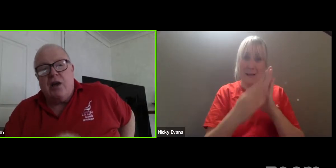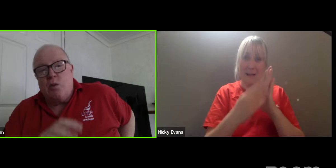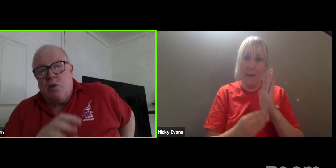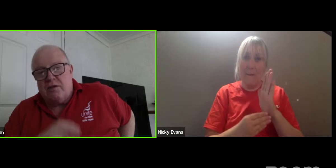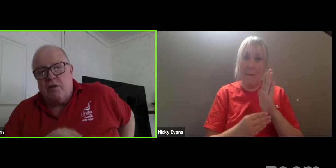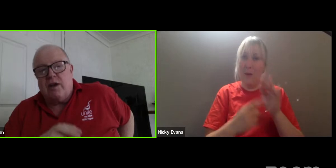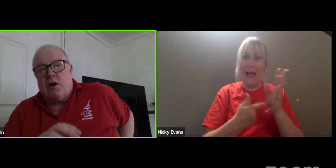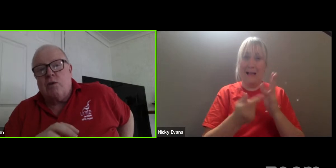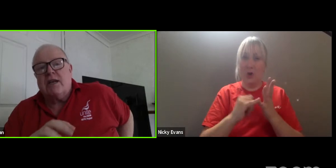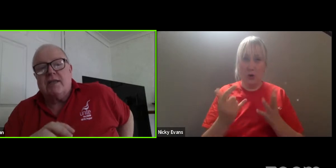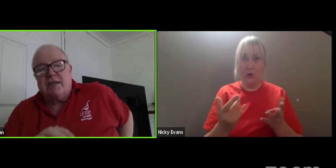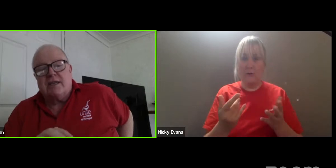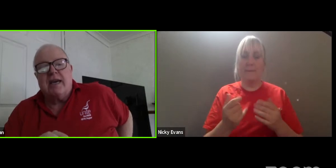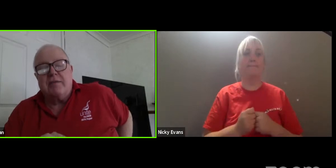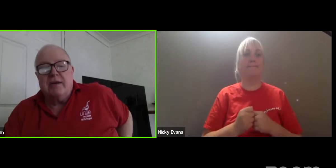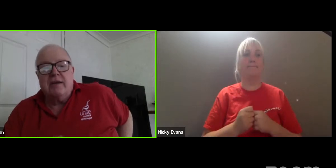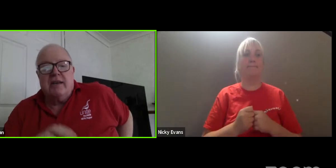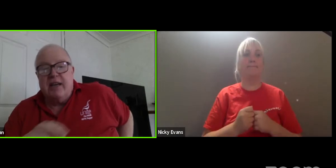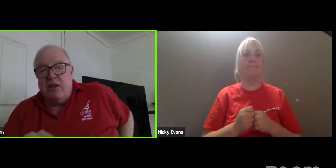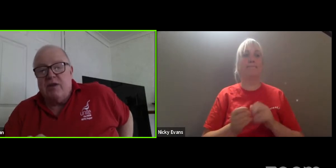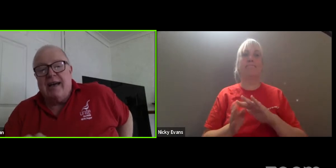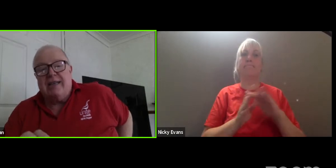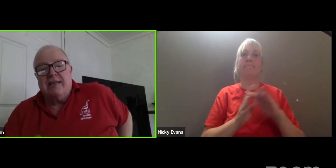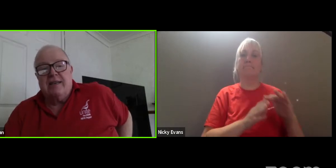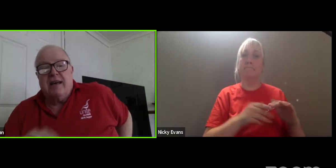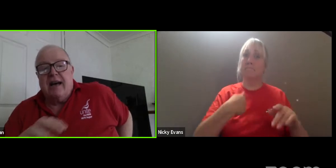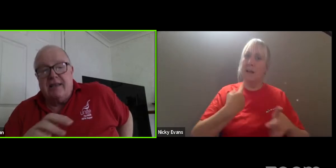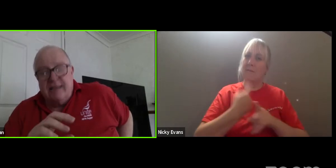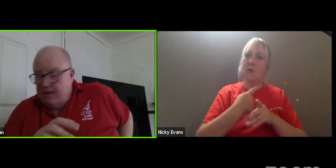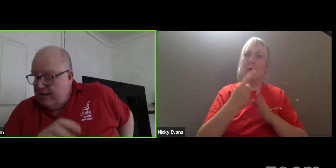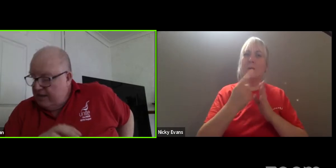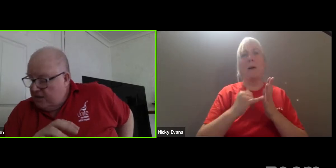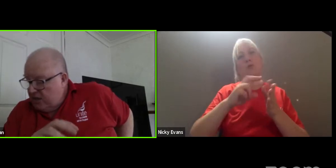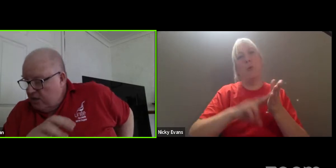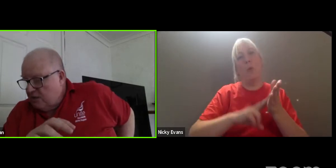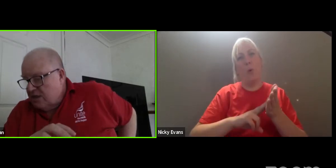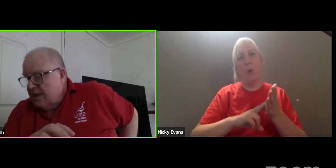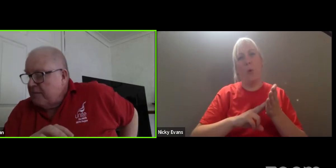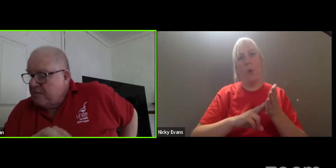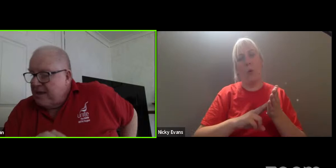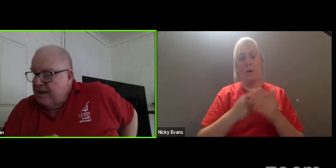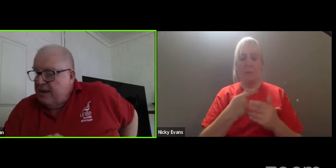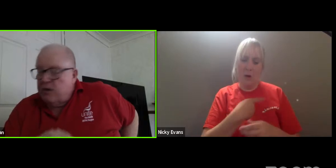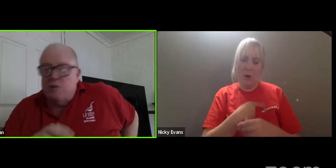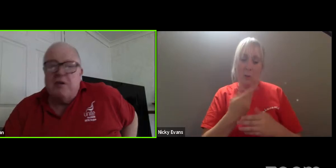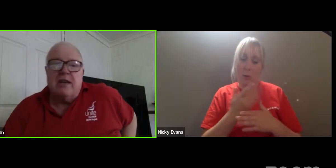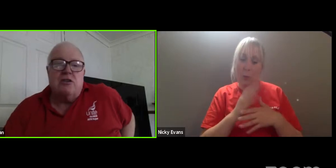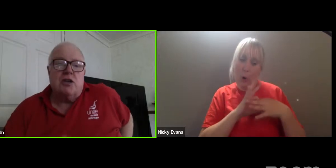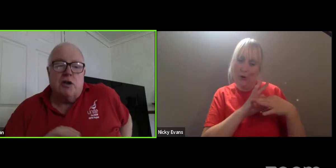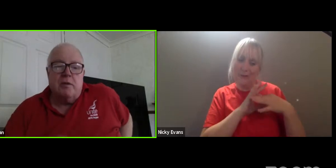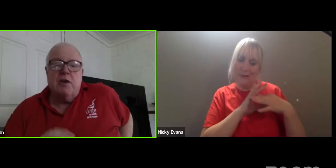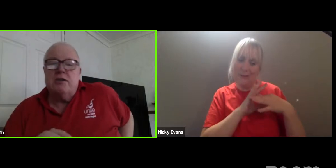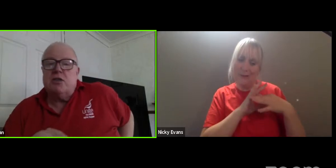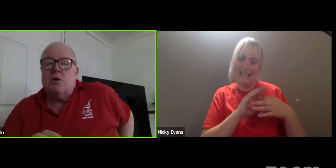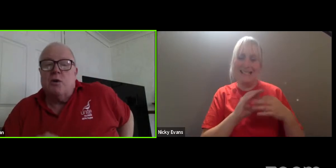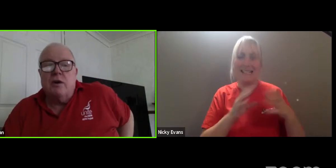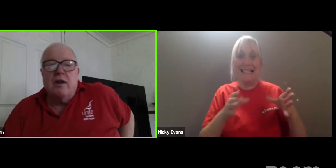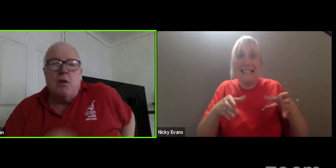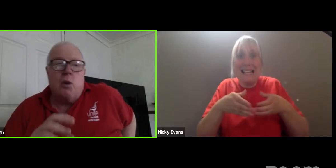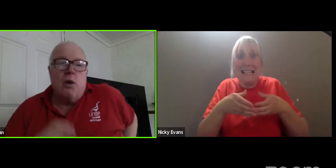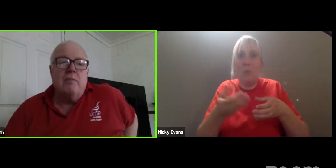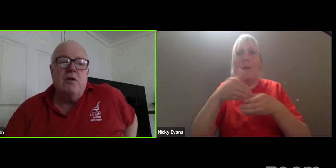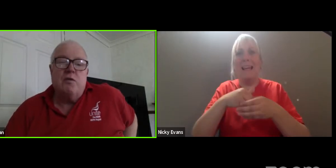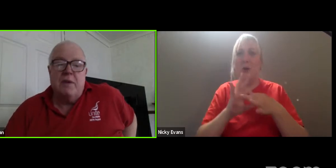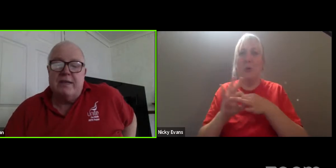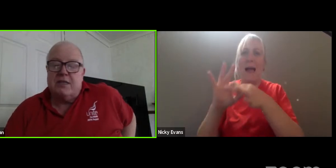and I worked very closely as a team in Unite and in the TUC. Don't forget, just a couple of years ago,